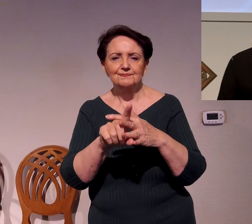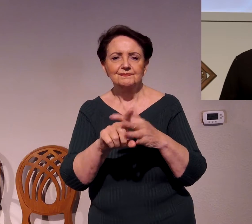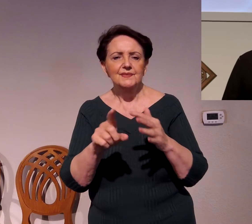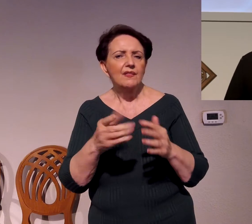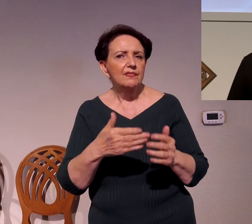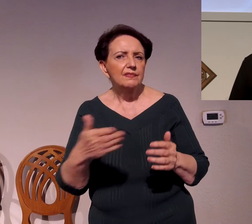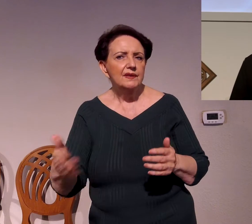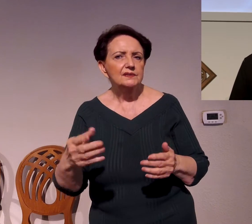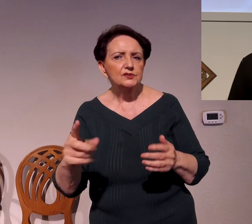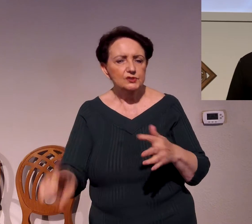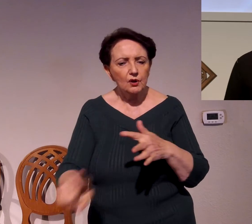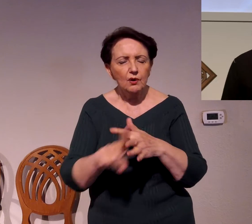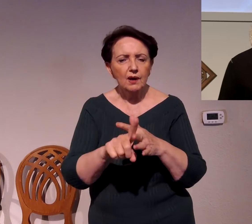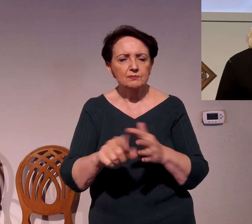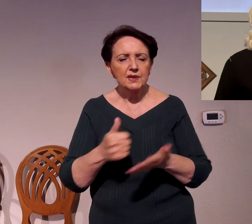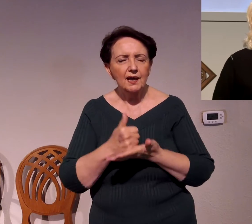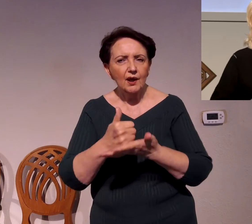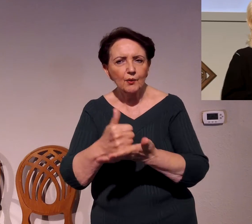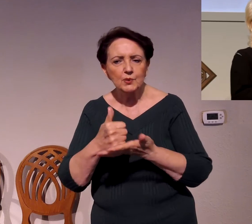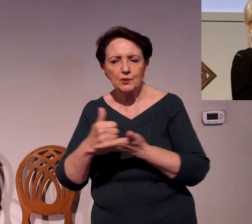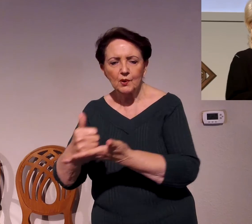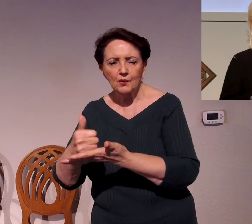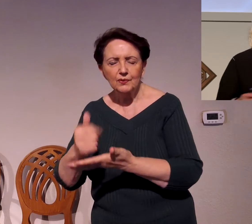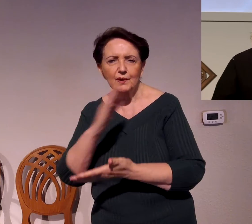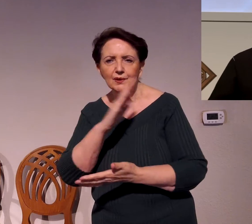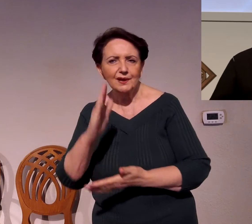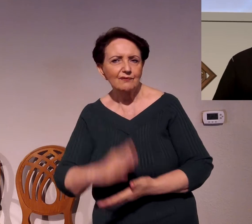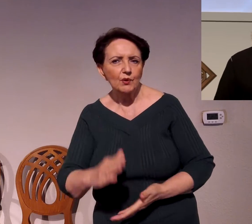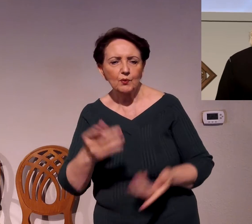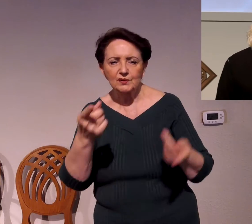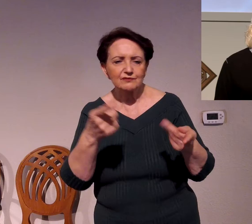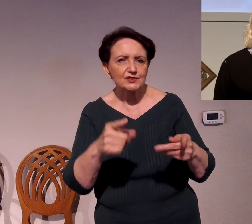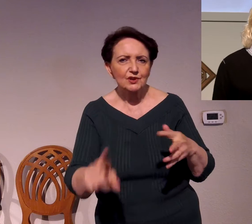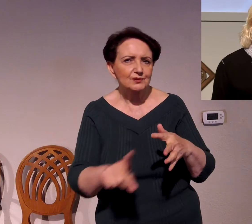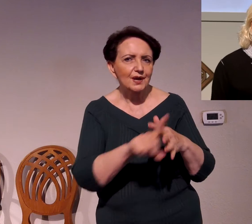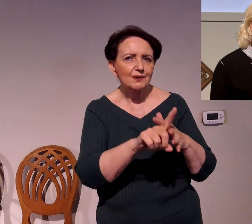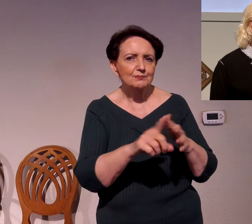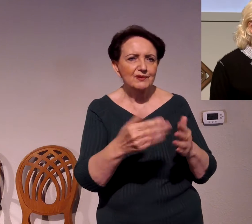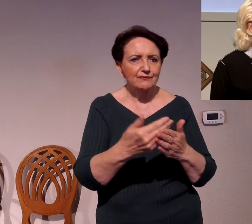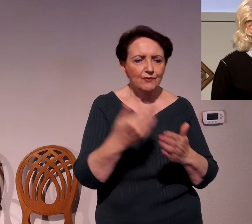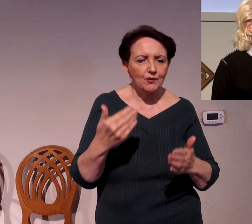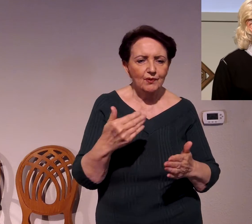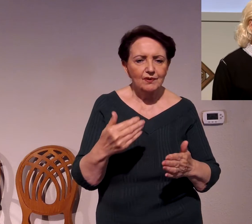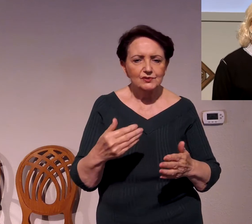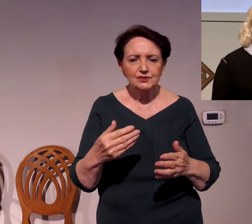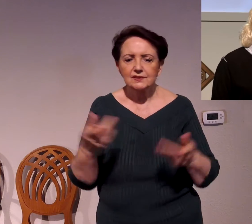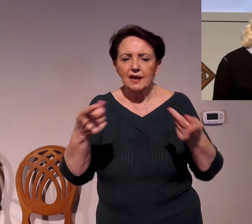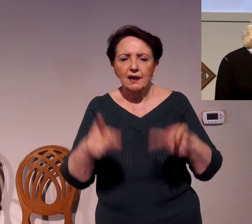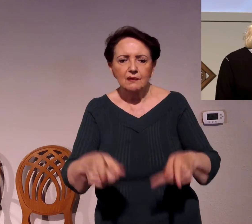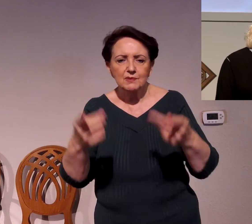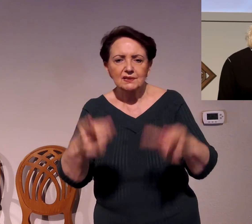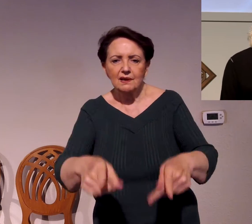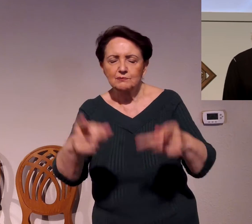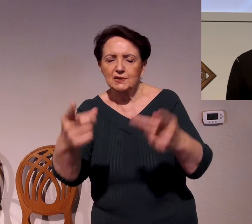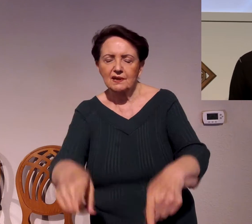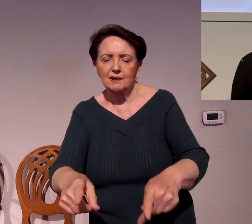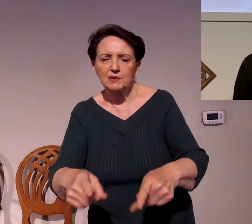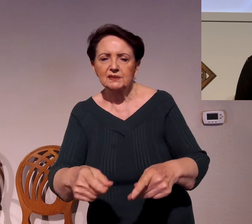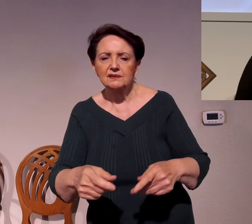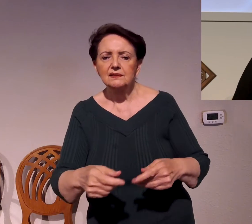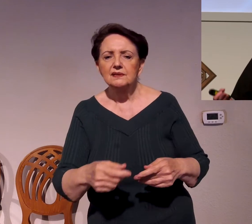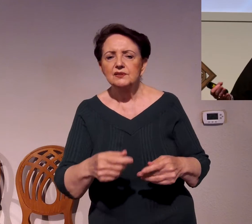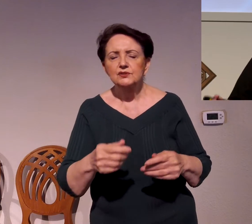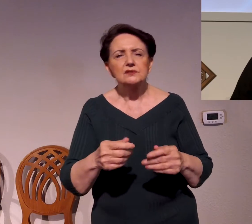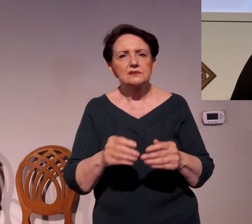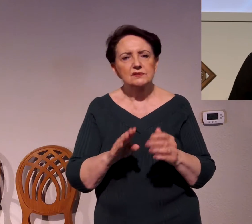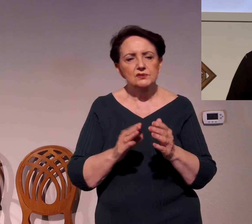that would never otherwise have occurred. A whole stream of events issues from the decision, raising in one's